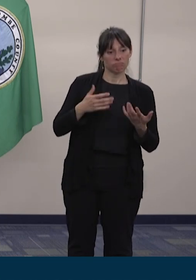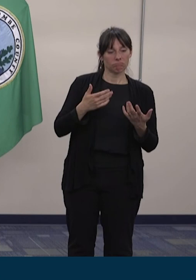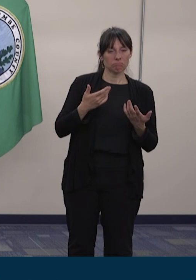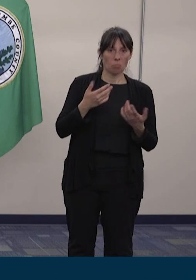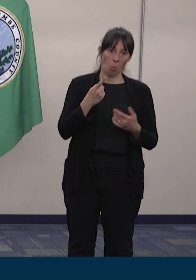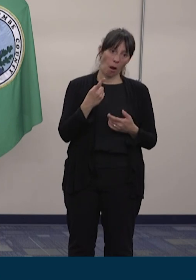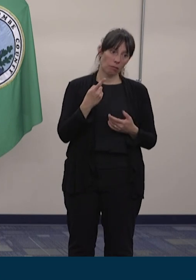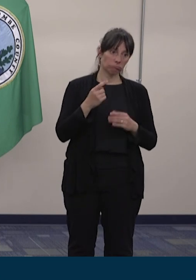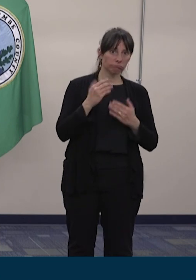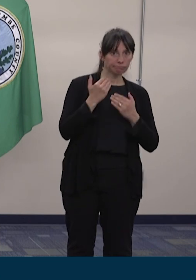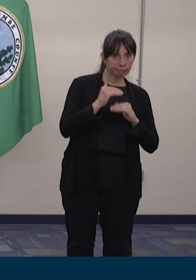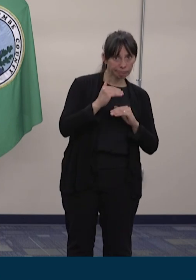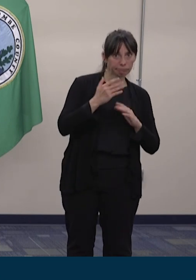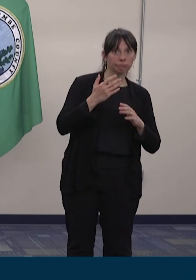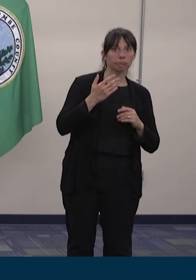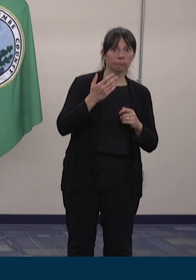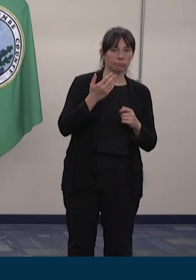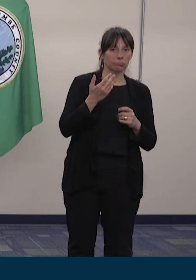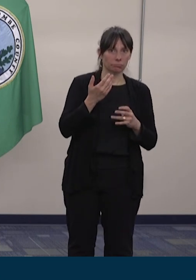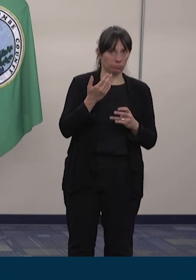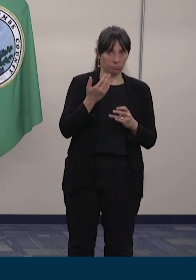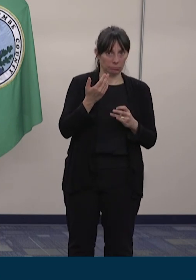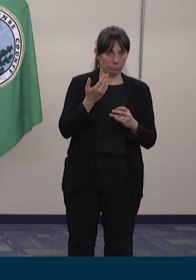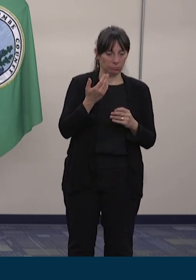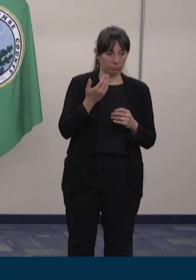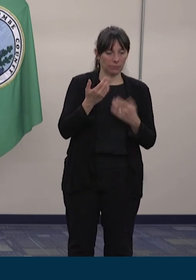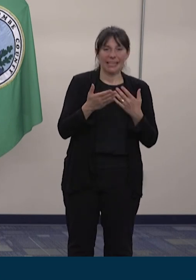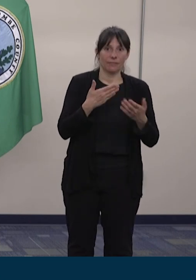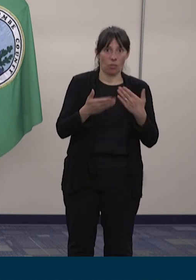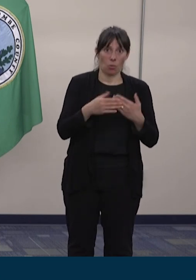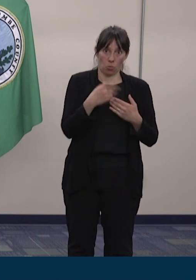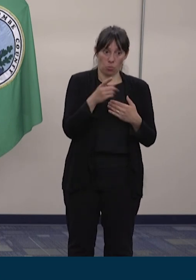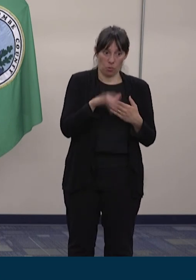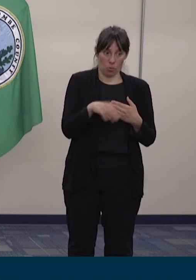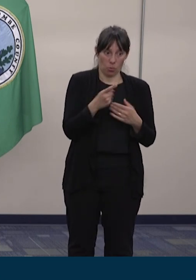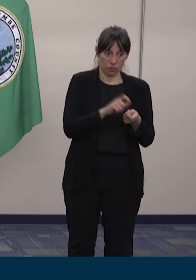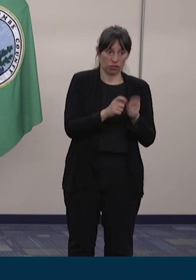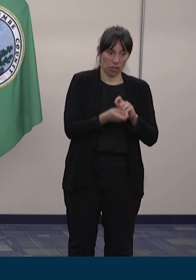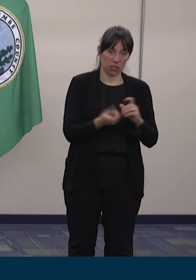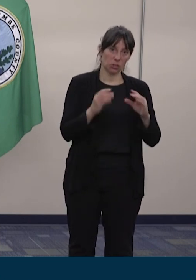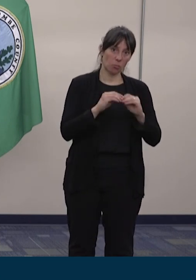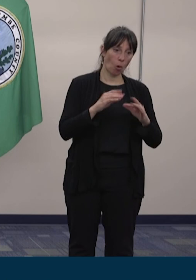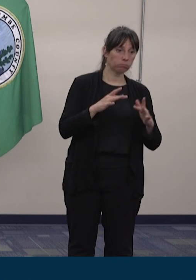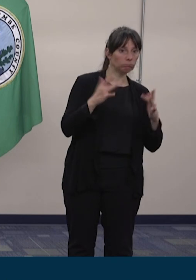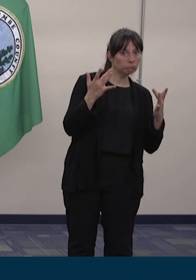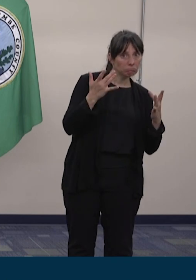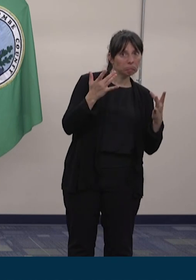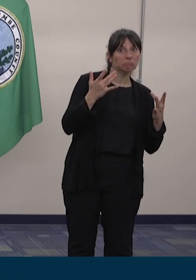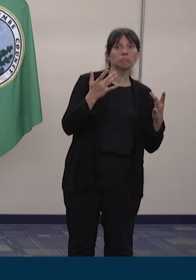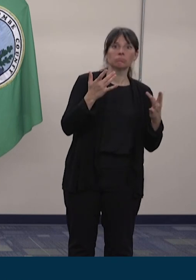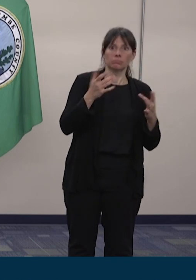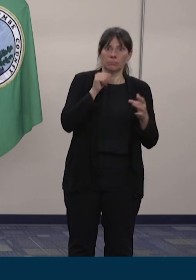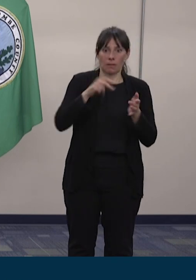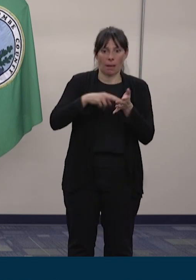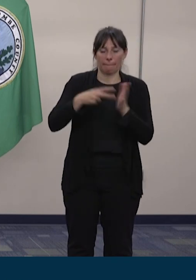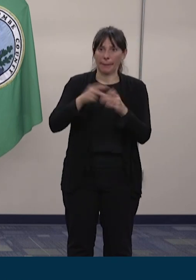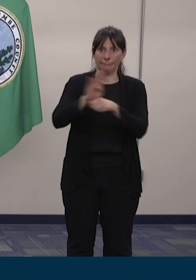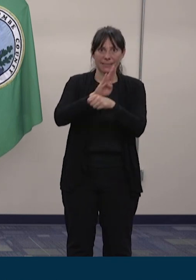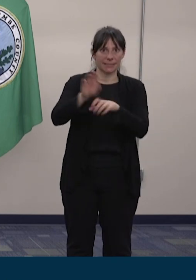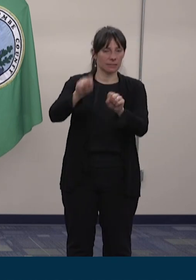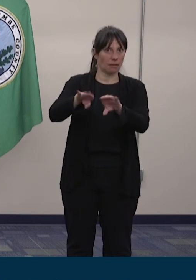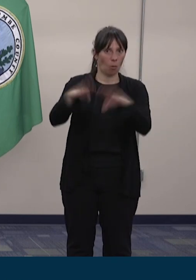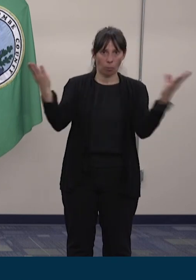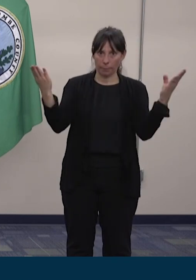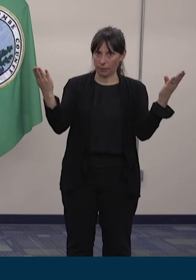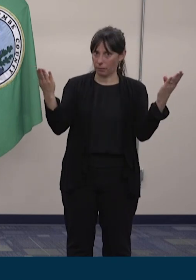restricciones allow for non-essential no businesses to permiten reopen. que los negocios no esenciales se vuelvan a We are abrir. also again strongly También recommending